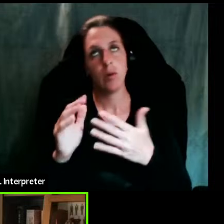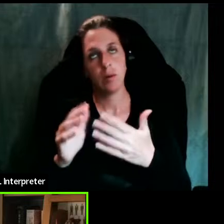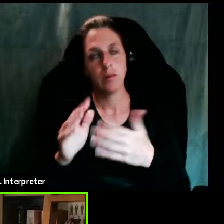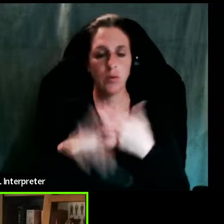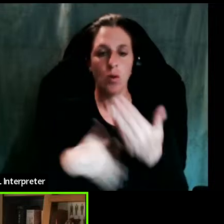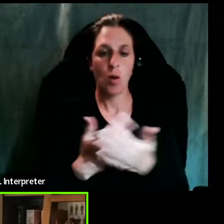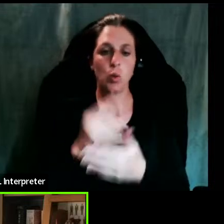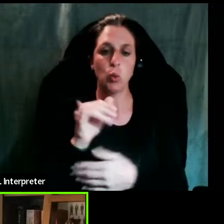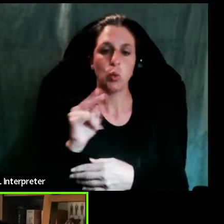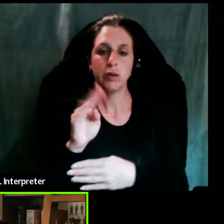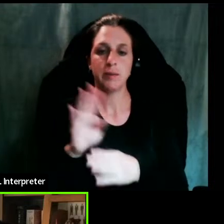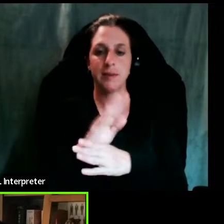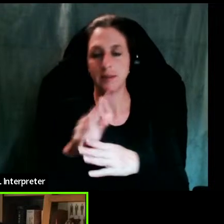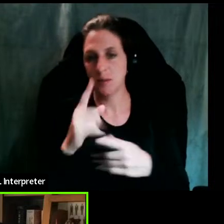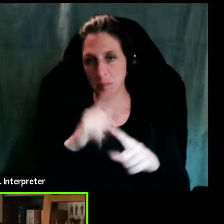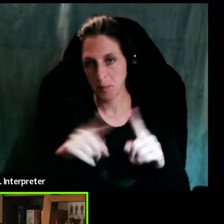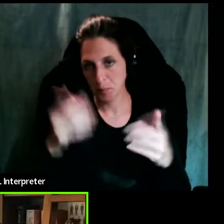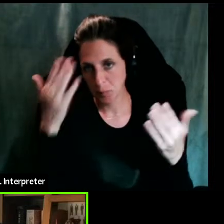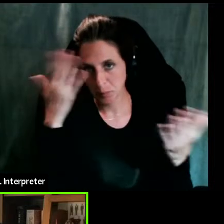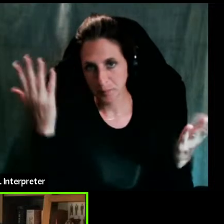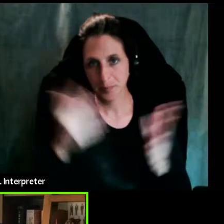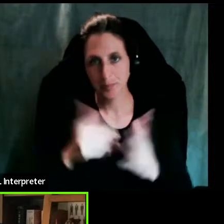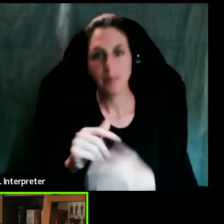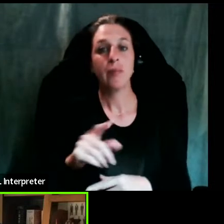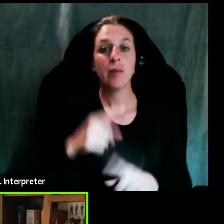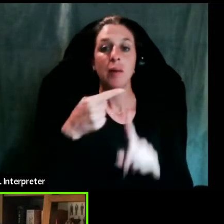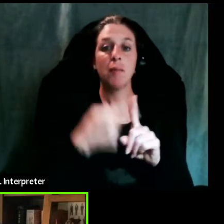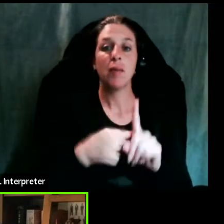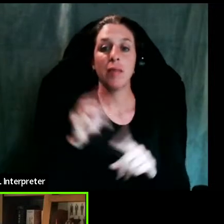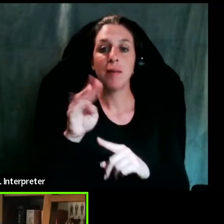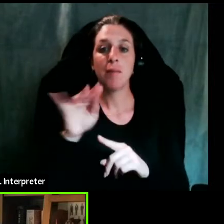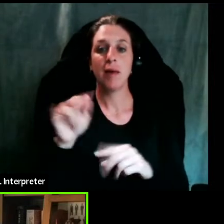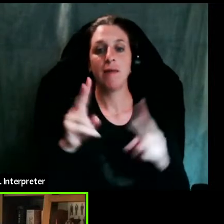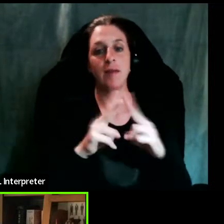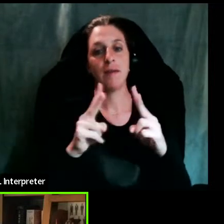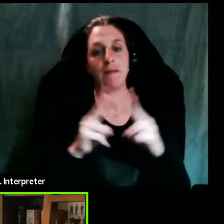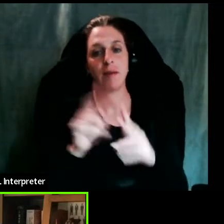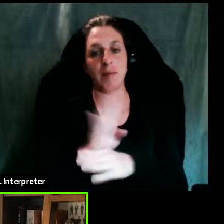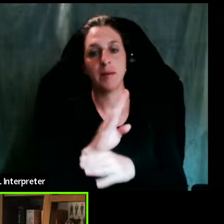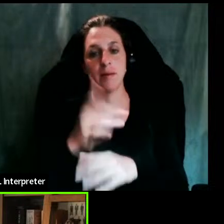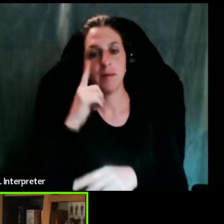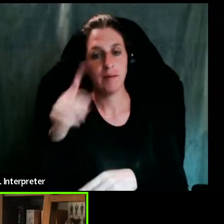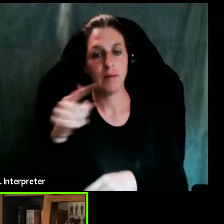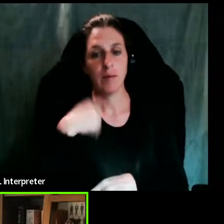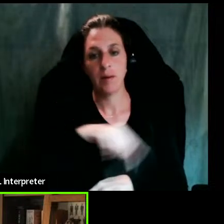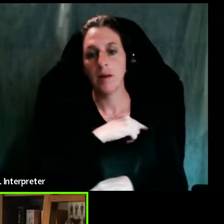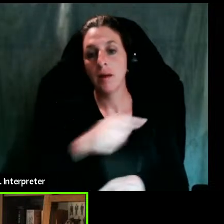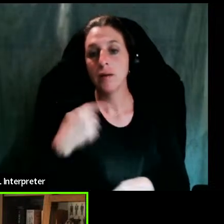but the month of May was very busy for us. We